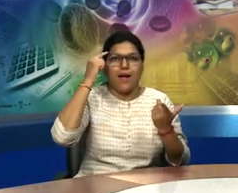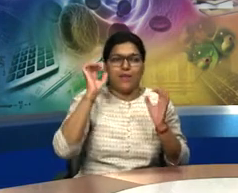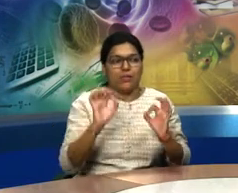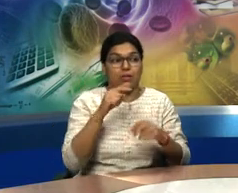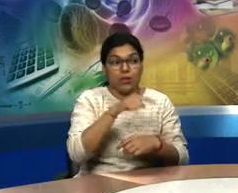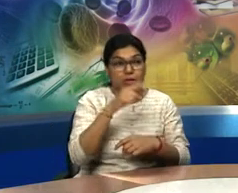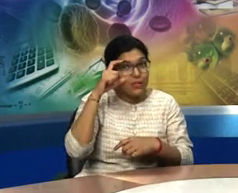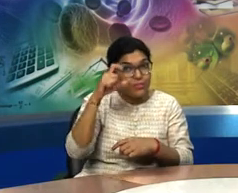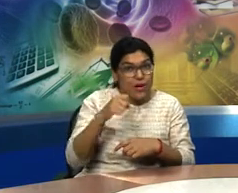So,